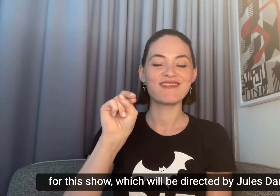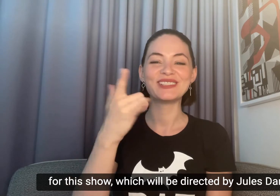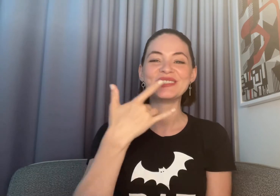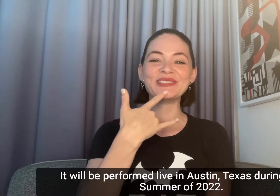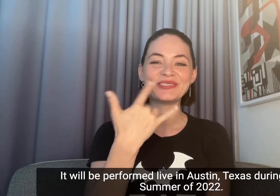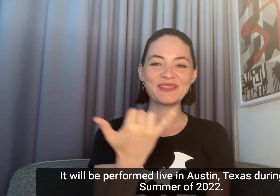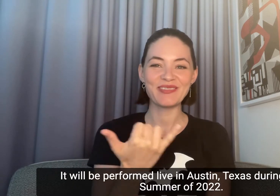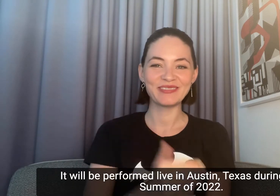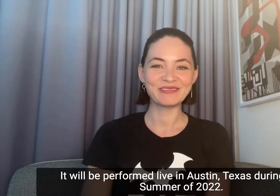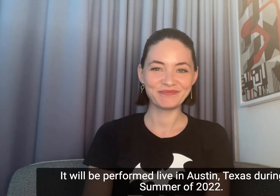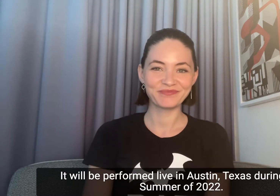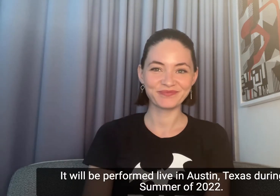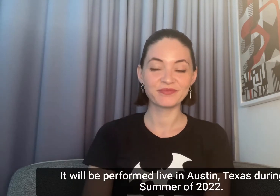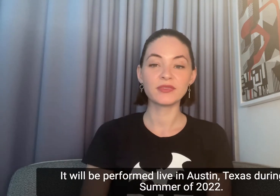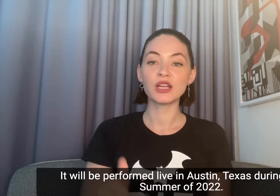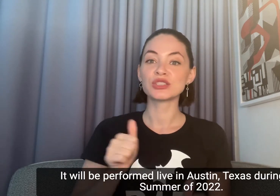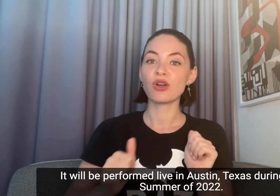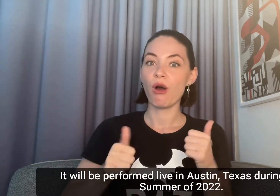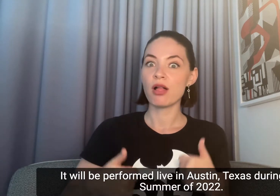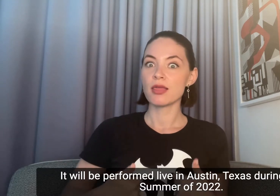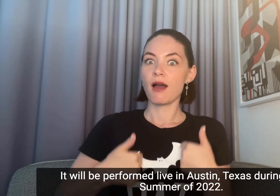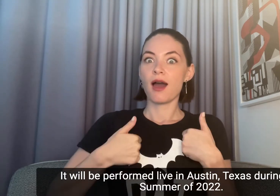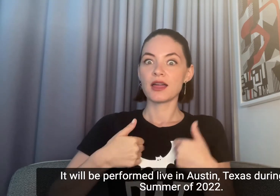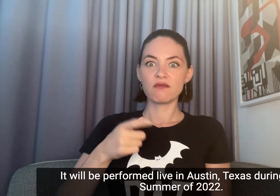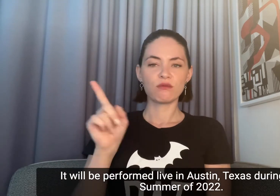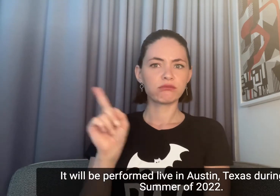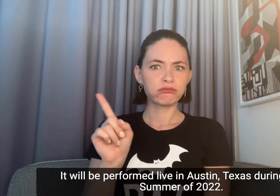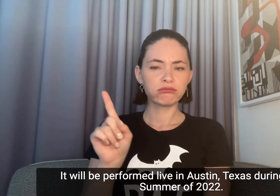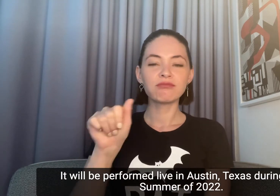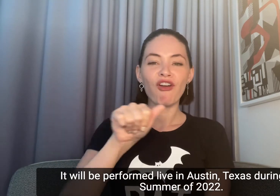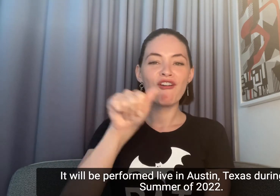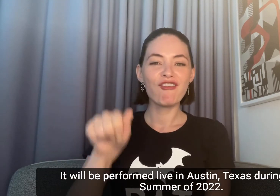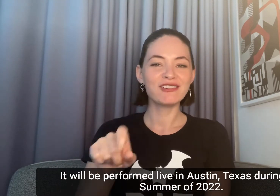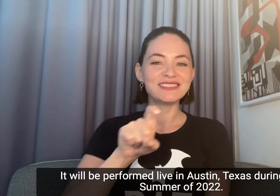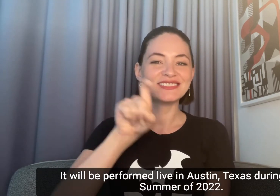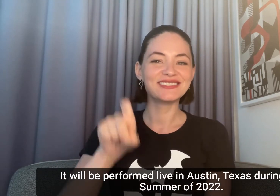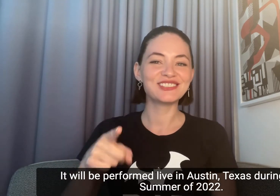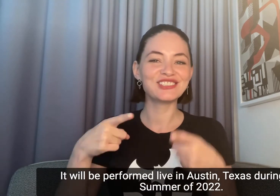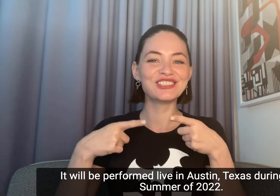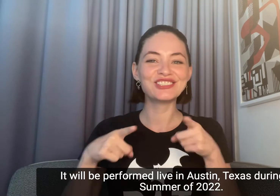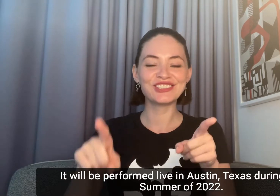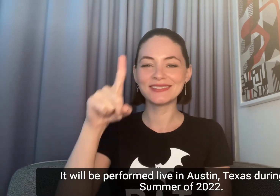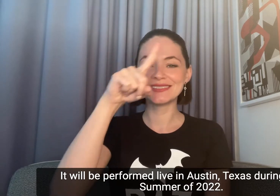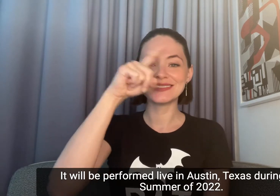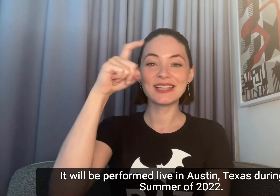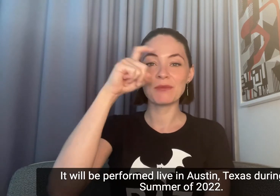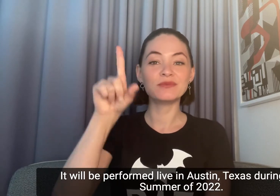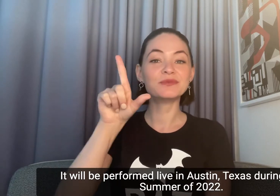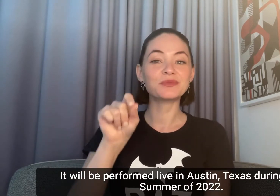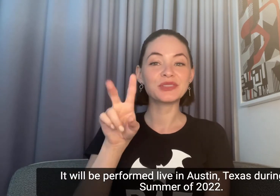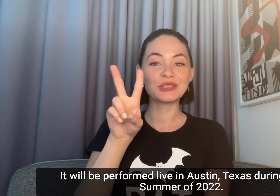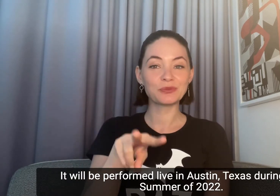Jules Dameron. It will be performed live in Austin, Texas during the summer